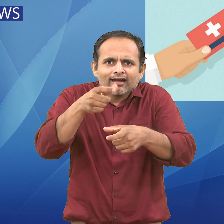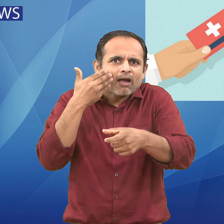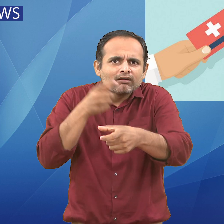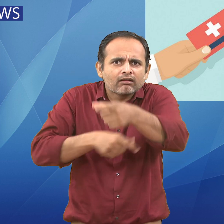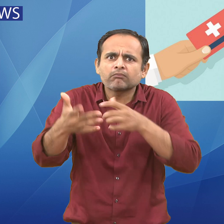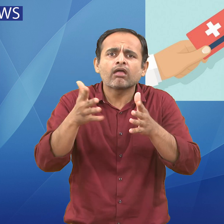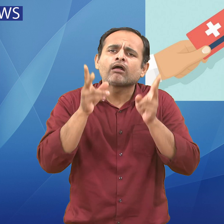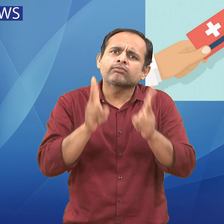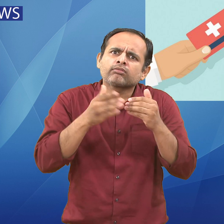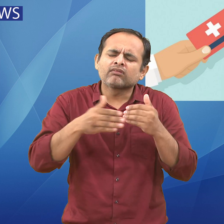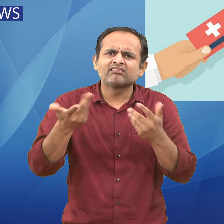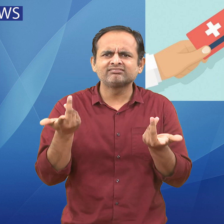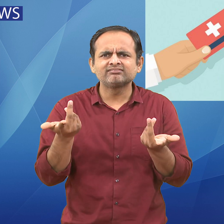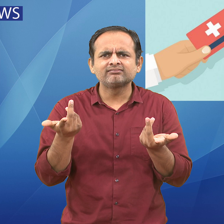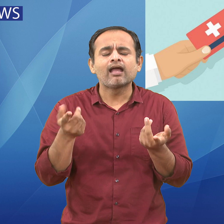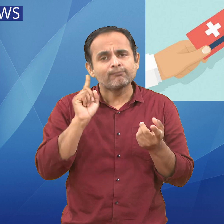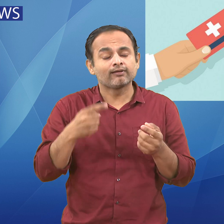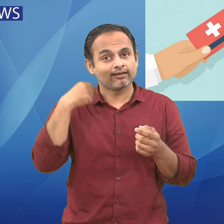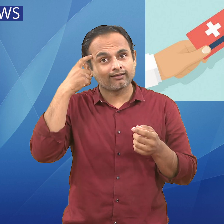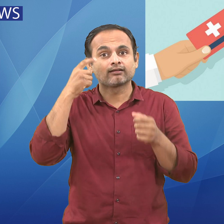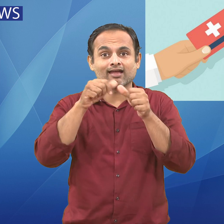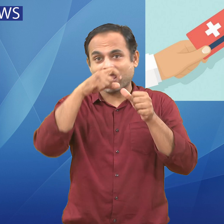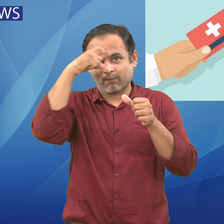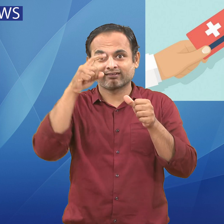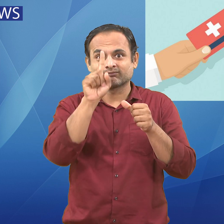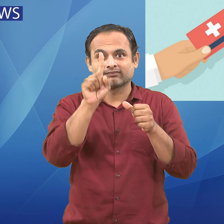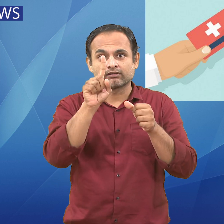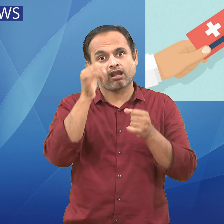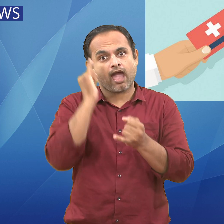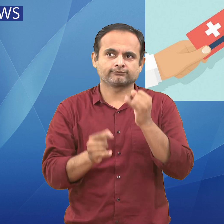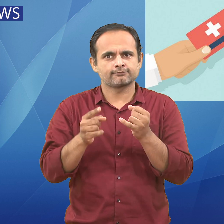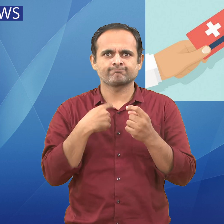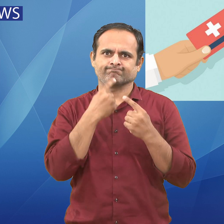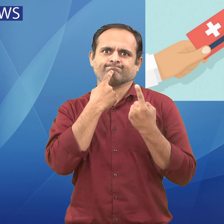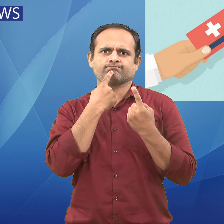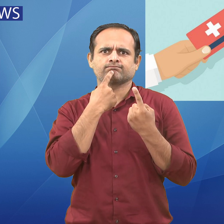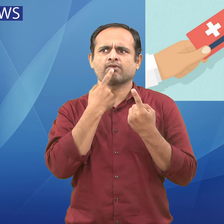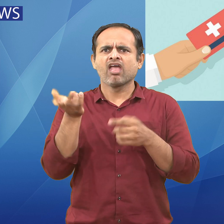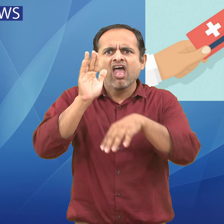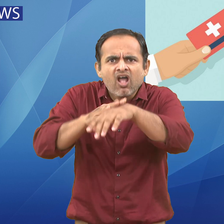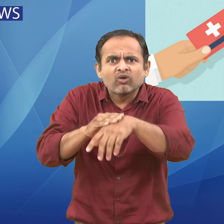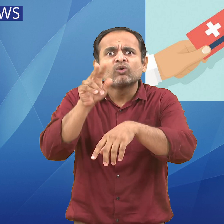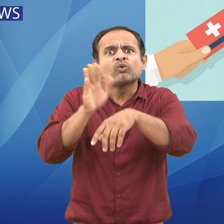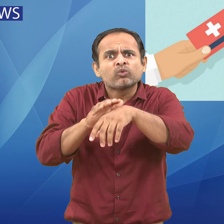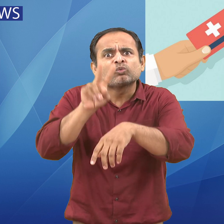twice earlier, following appeals from the representatives of hotels and restaurant owners associations. As typhoid vaccine